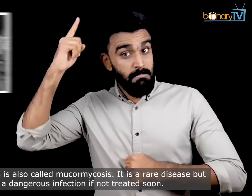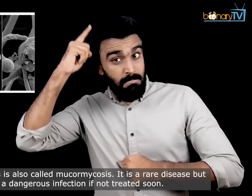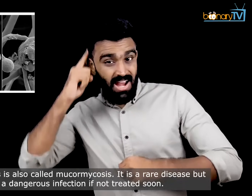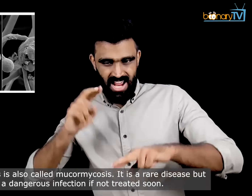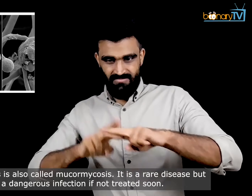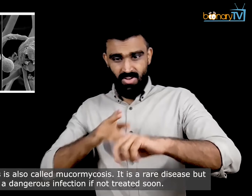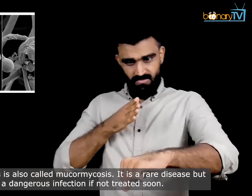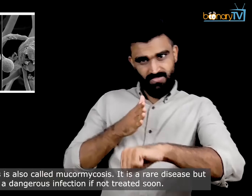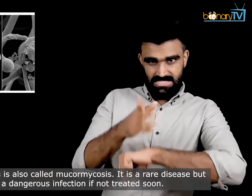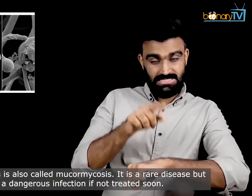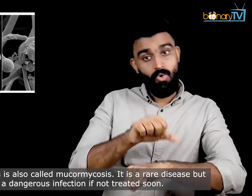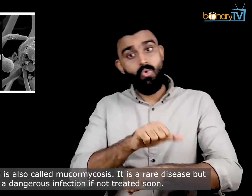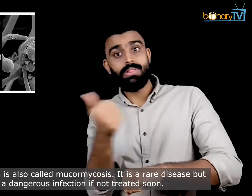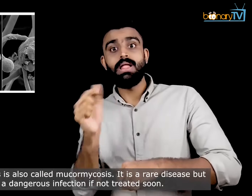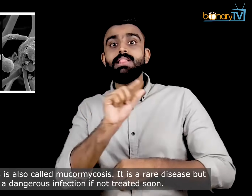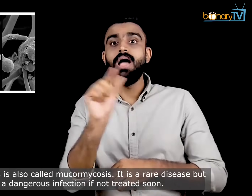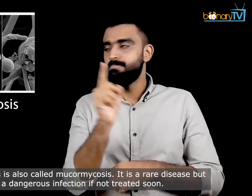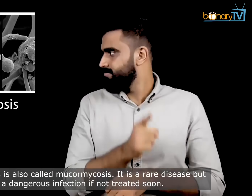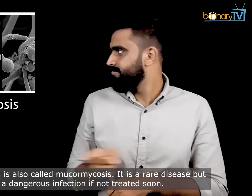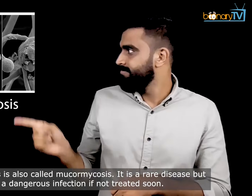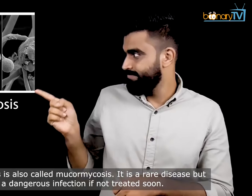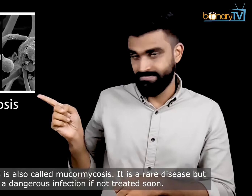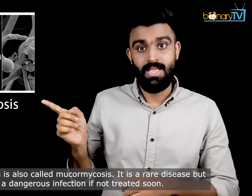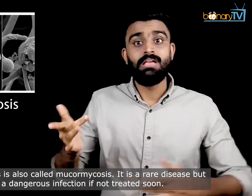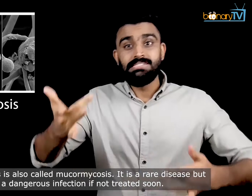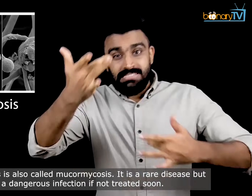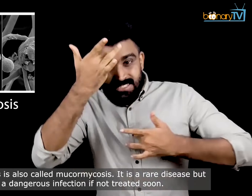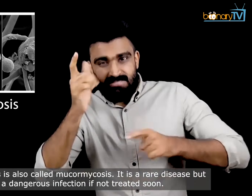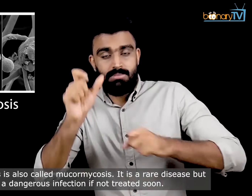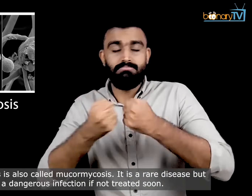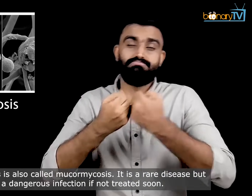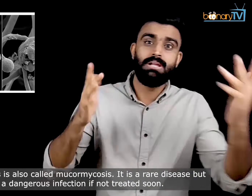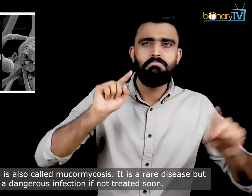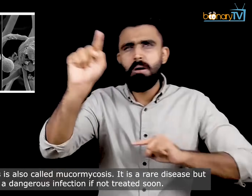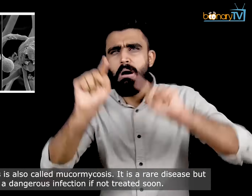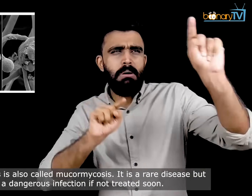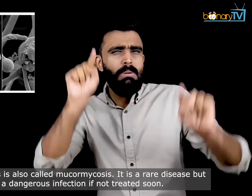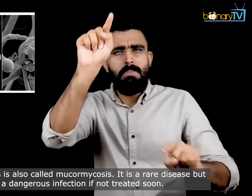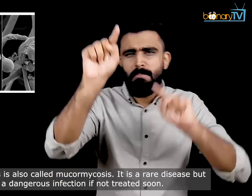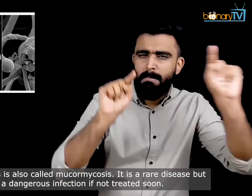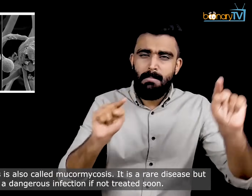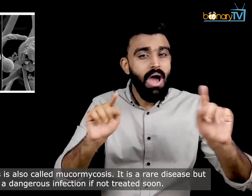Black fungus is also called mucormycosis. It is a rare disease,